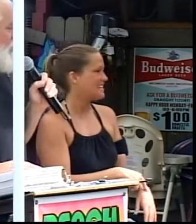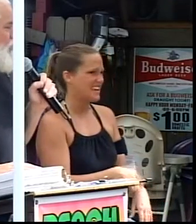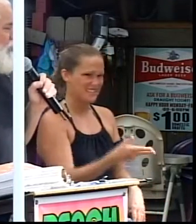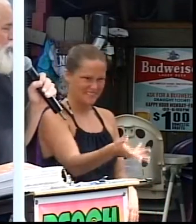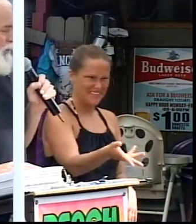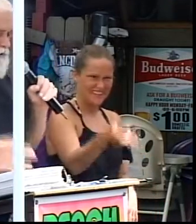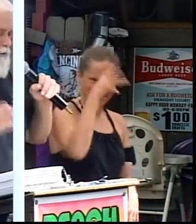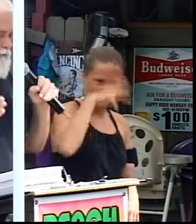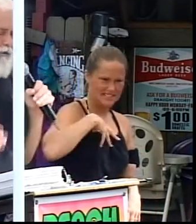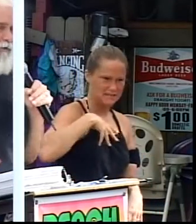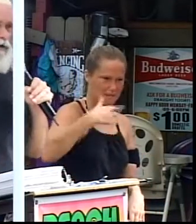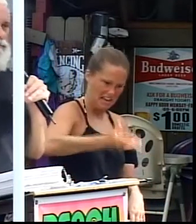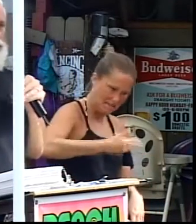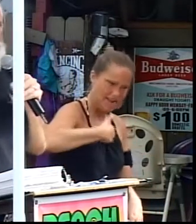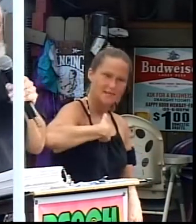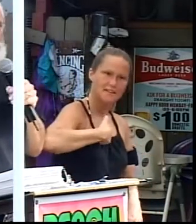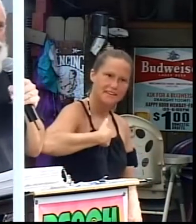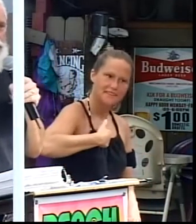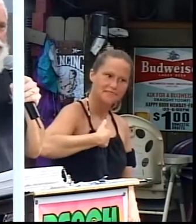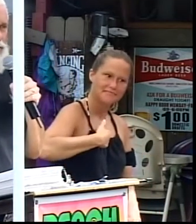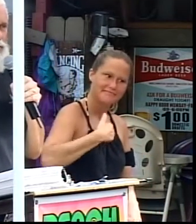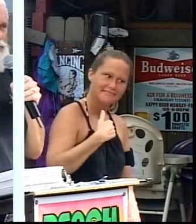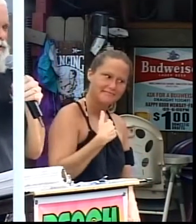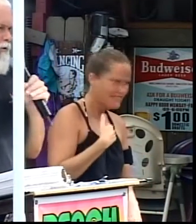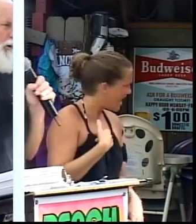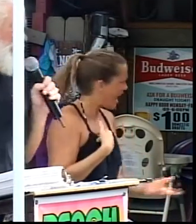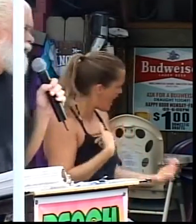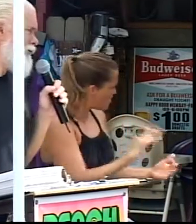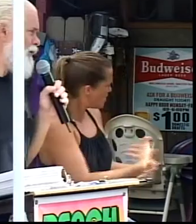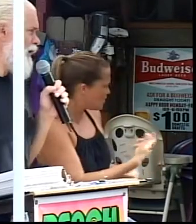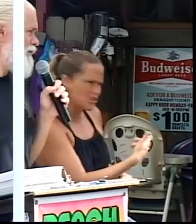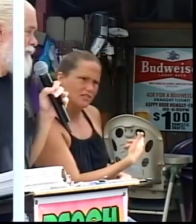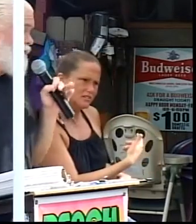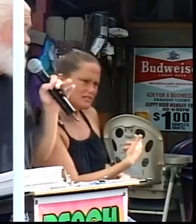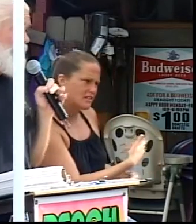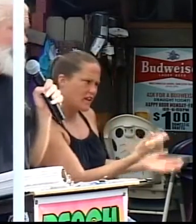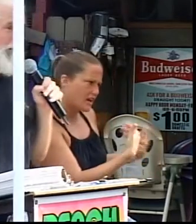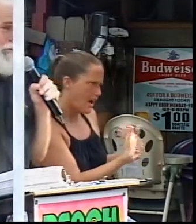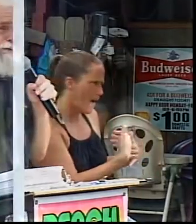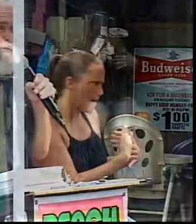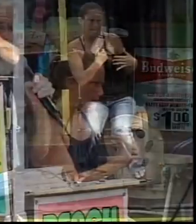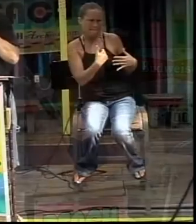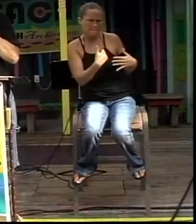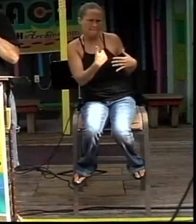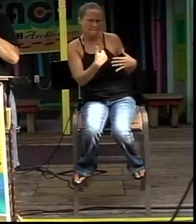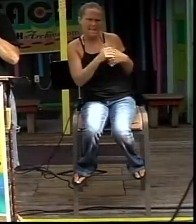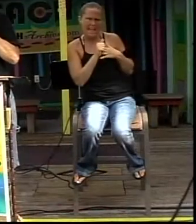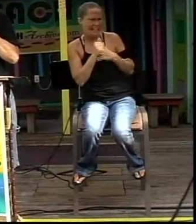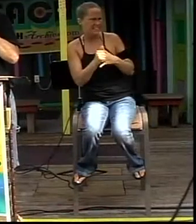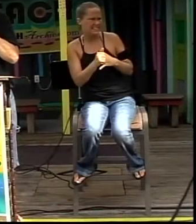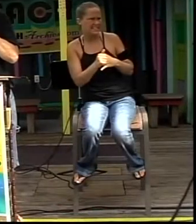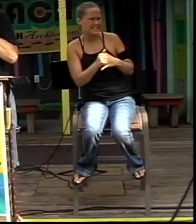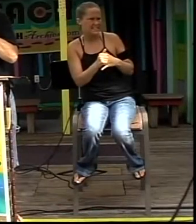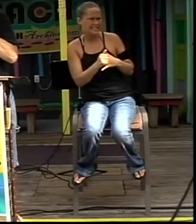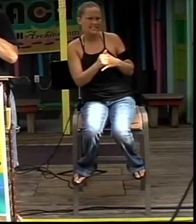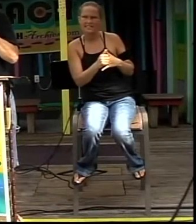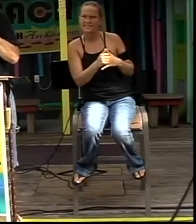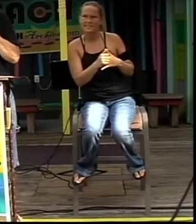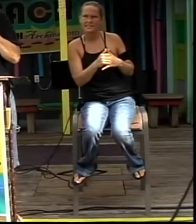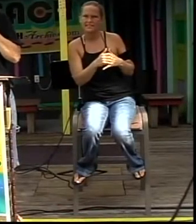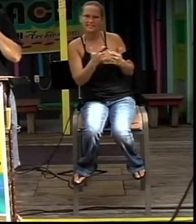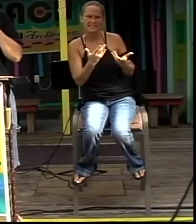as a clergy leader. I said, oh, cool, I'll be there as a clergy. Well, you're a pastor, right? I said, well, yeah, I've been a pastor for about 7-8 years now,